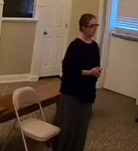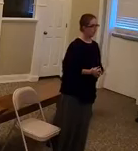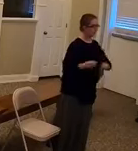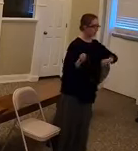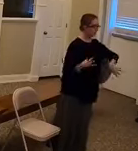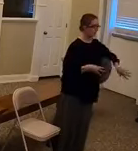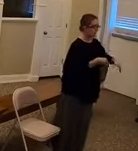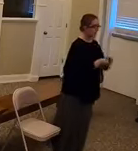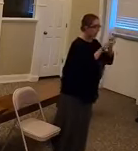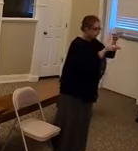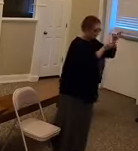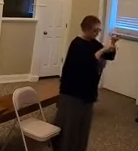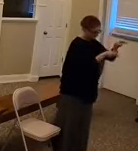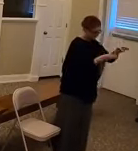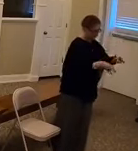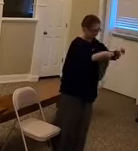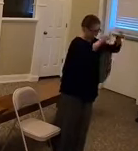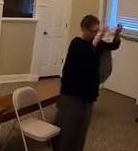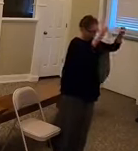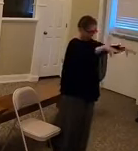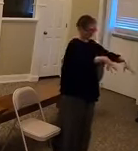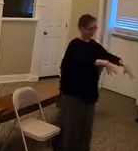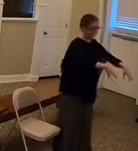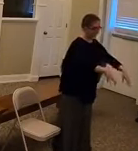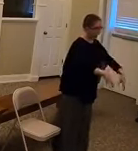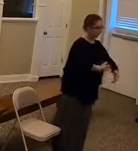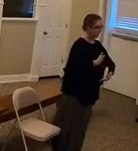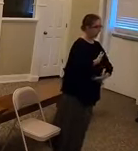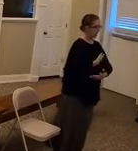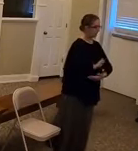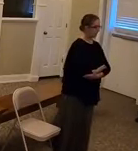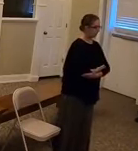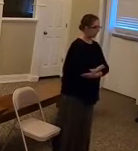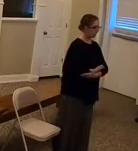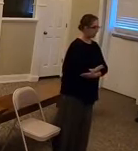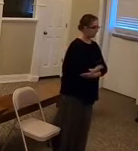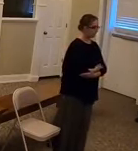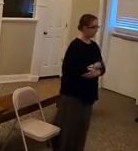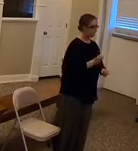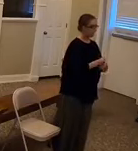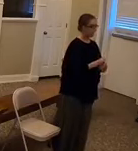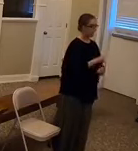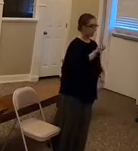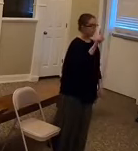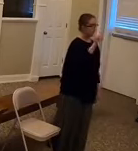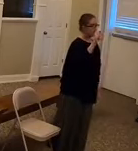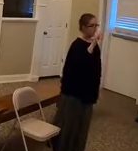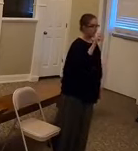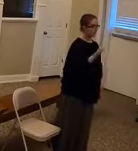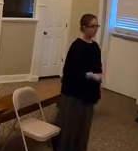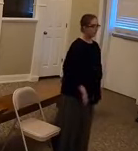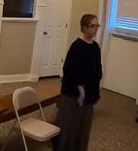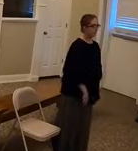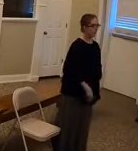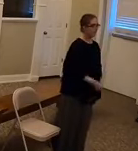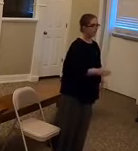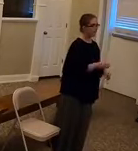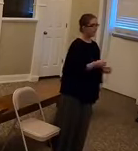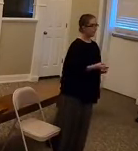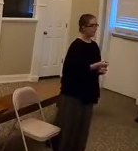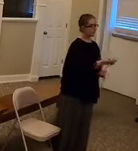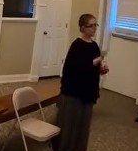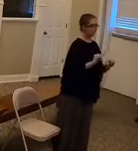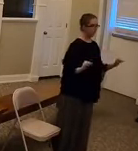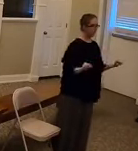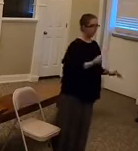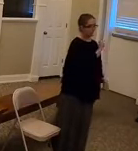they were leaving in a hurry, and she dropped him when he was a baby and made him lame. And it didn't cost you nothing. And